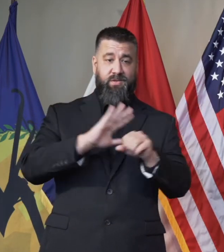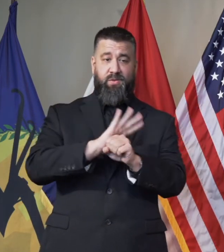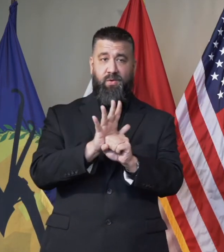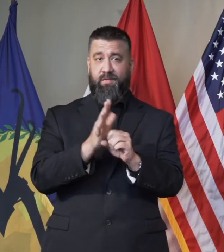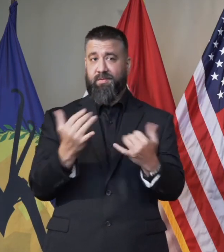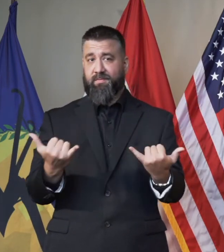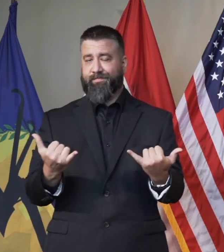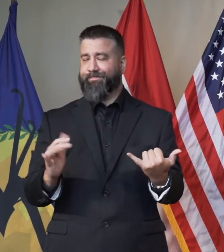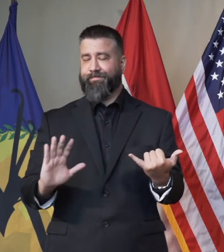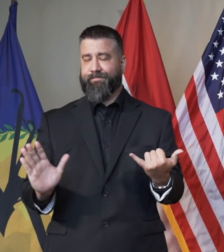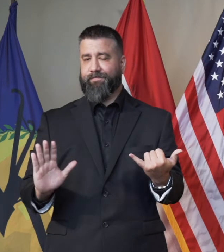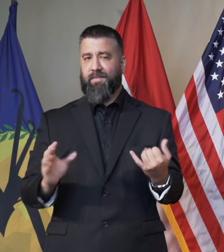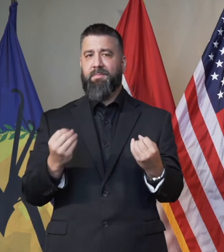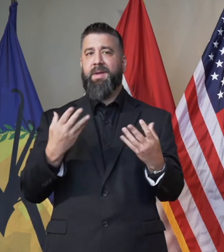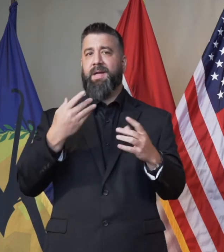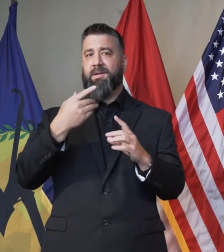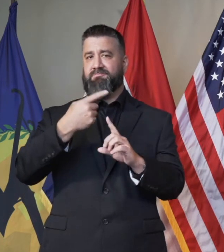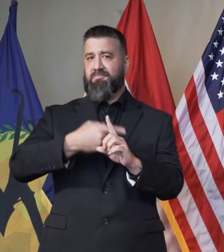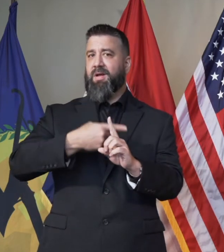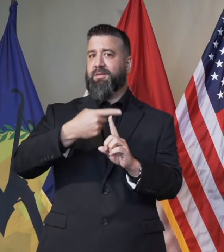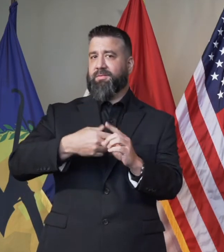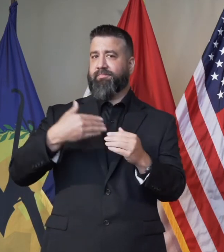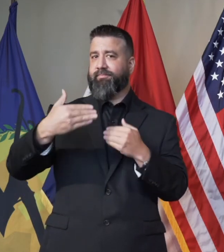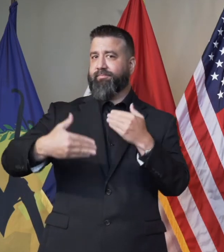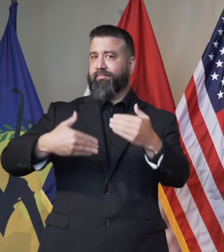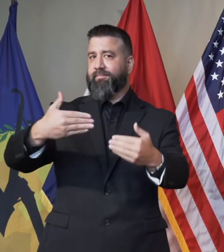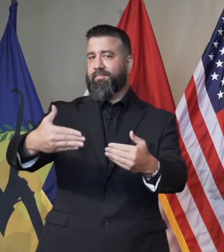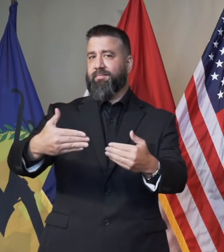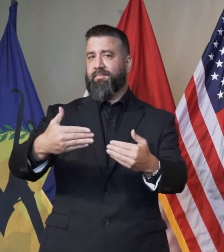have several months ahead of us before a vaccine is